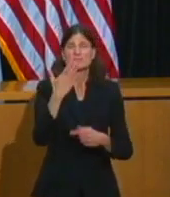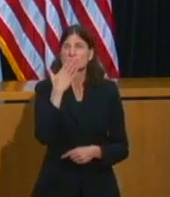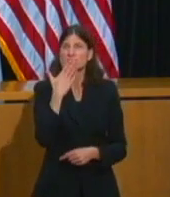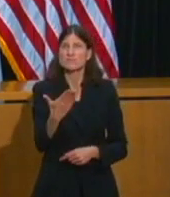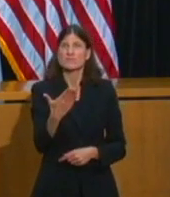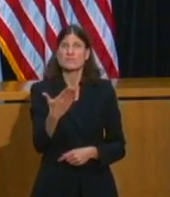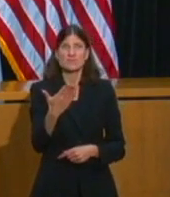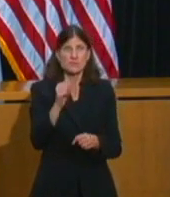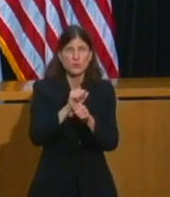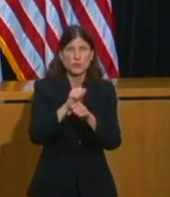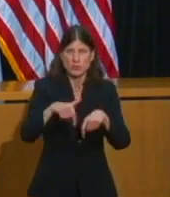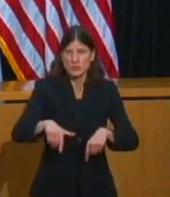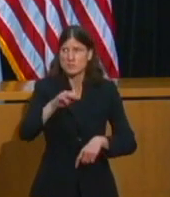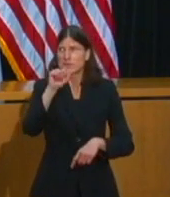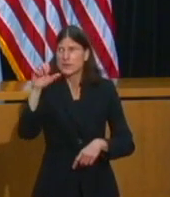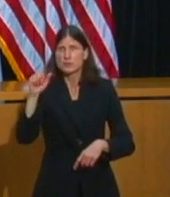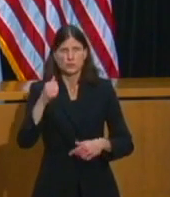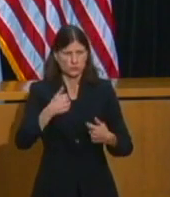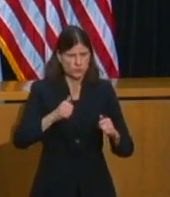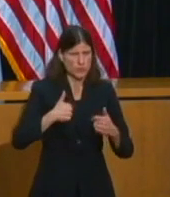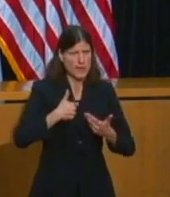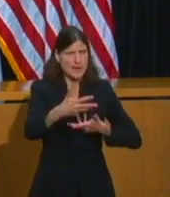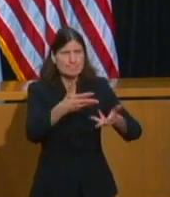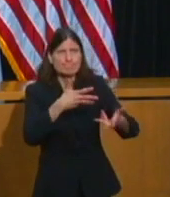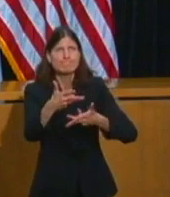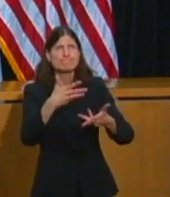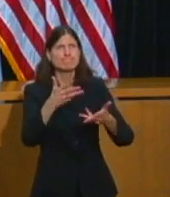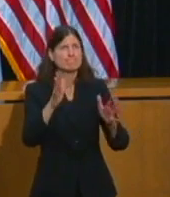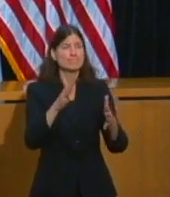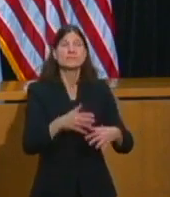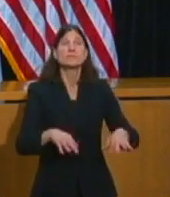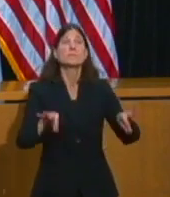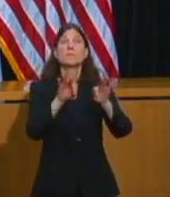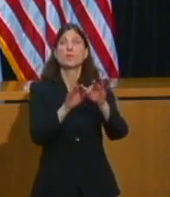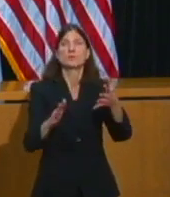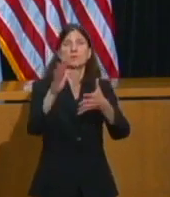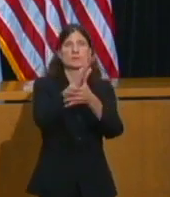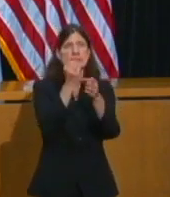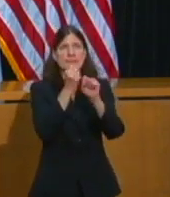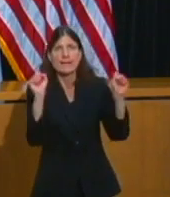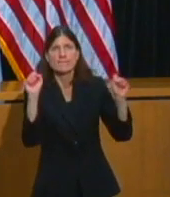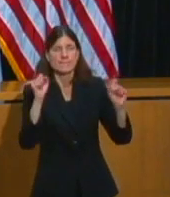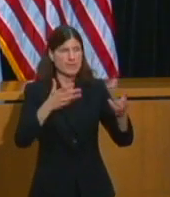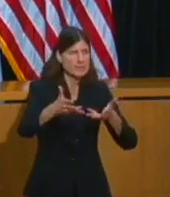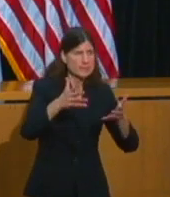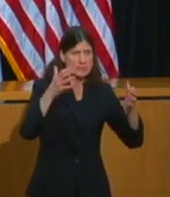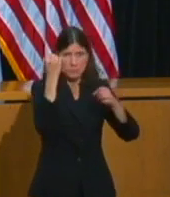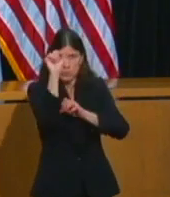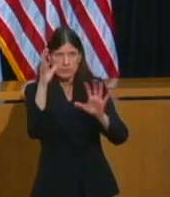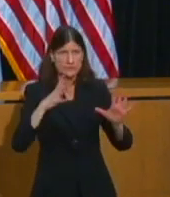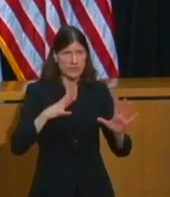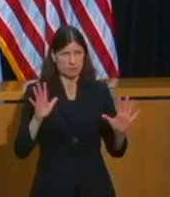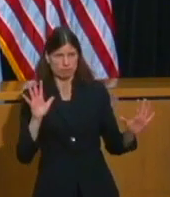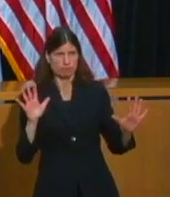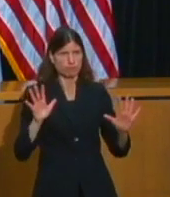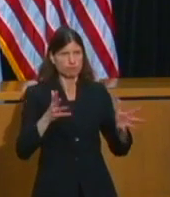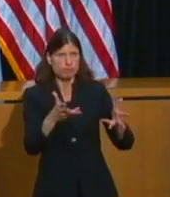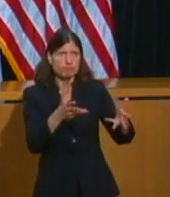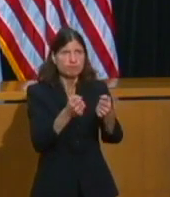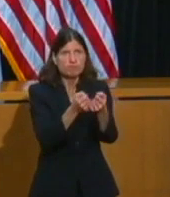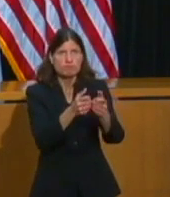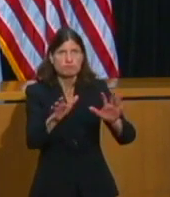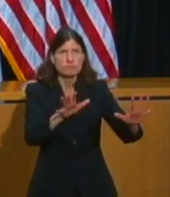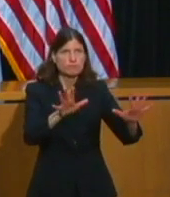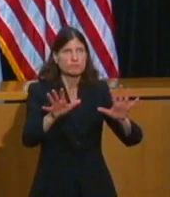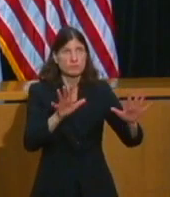their work and their effort to keep people safe. And we all expect that that will continue to be the case. Some